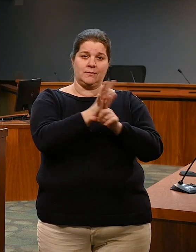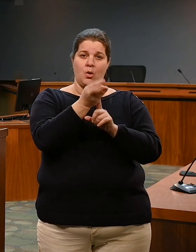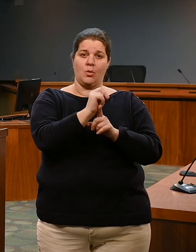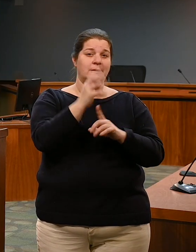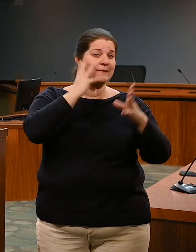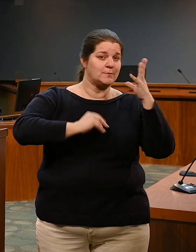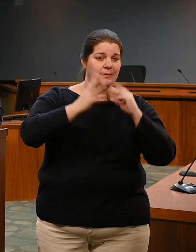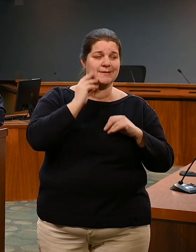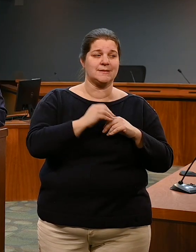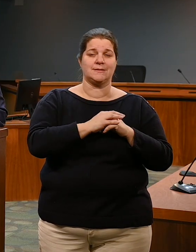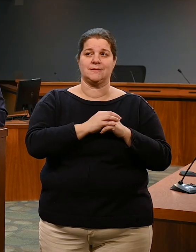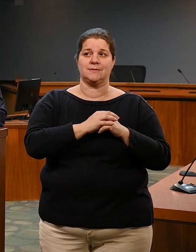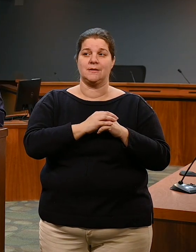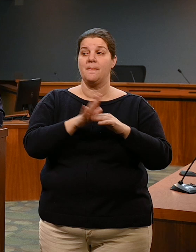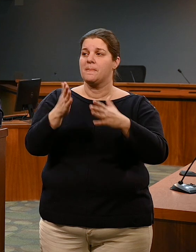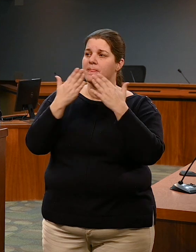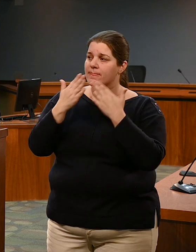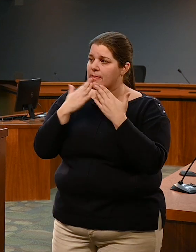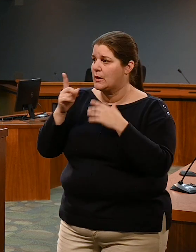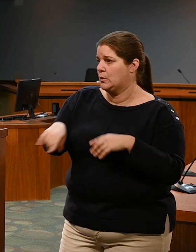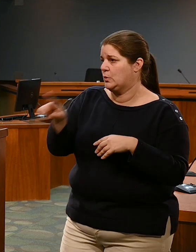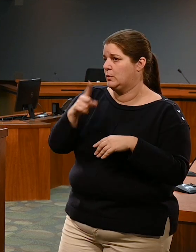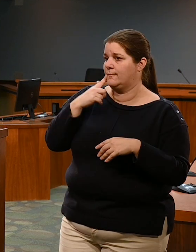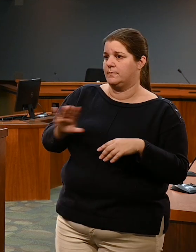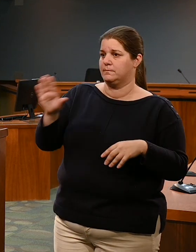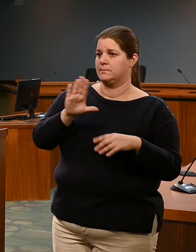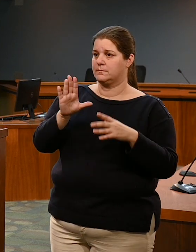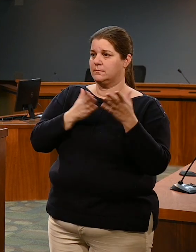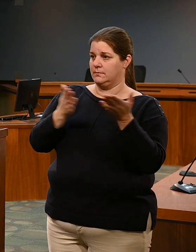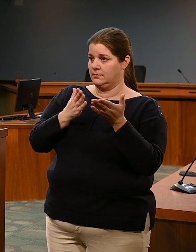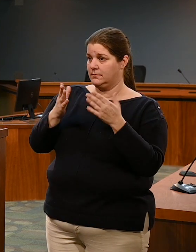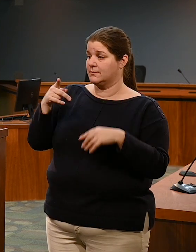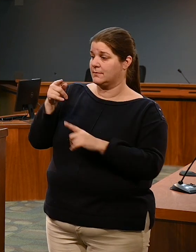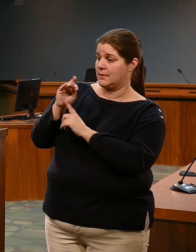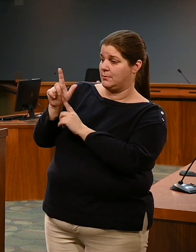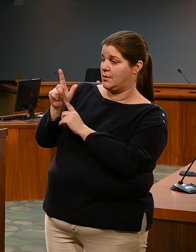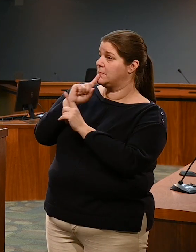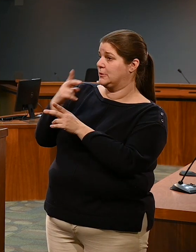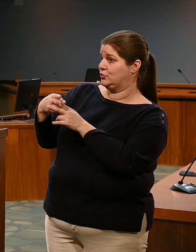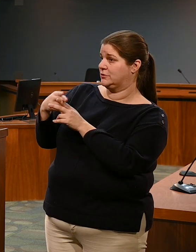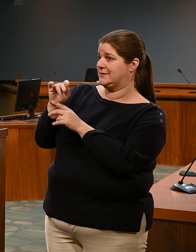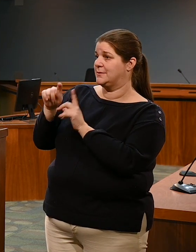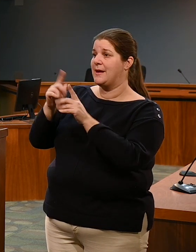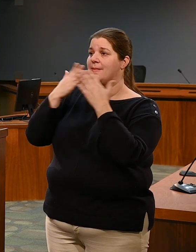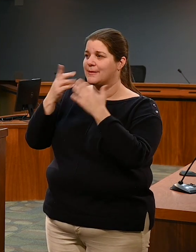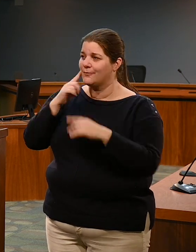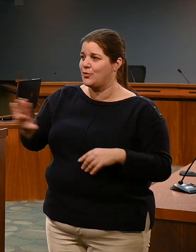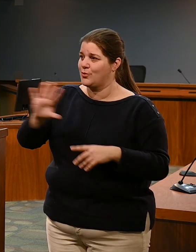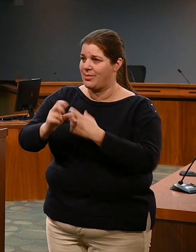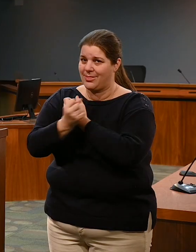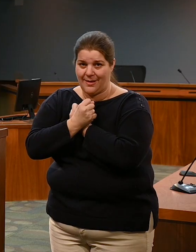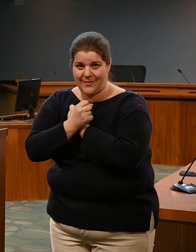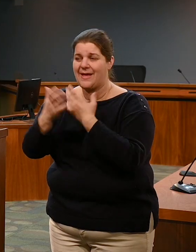want to thank you for your service, as Paul noted, but I want to thank you for your love. I want to thank you for